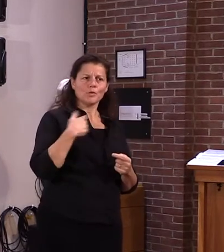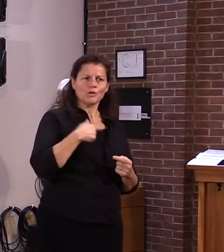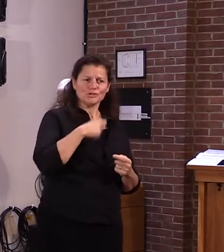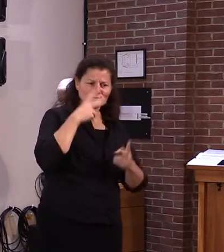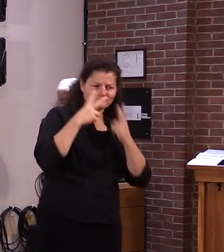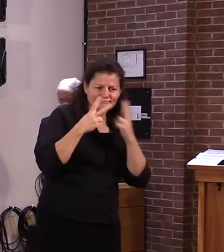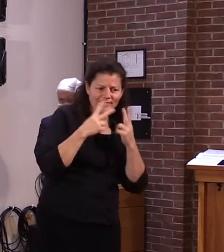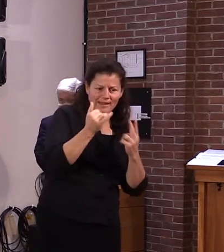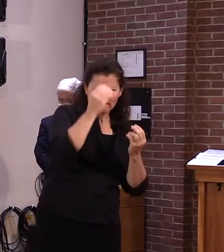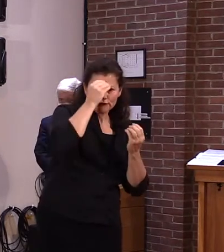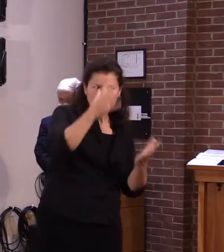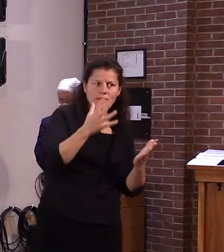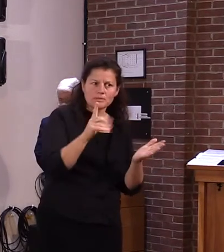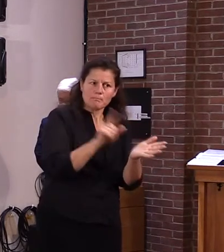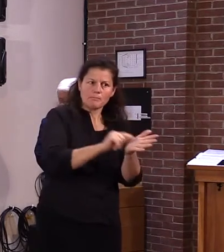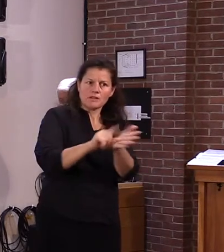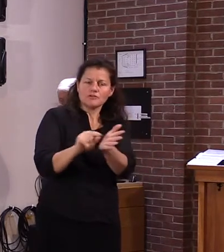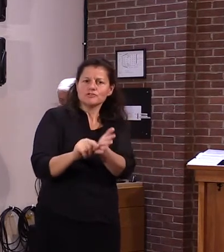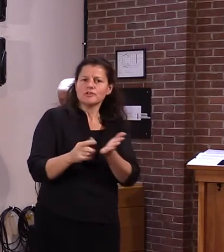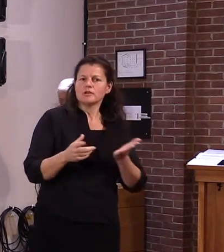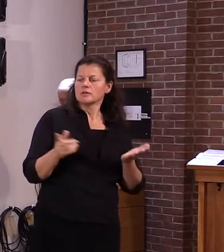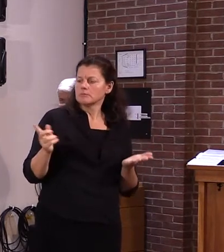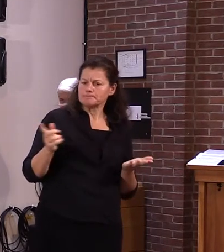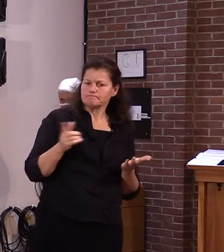I can only,